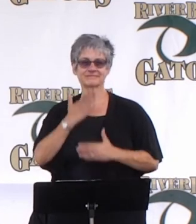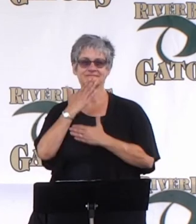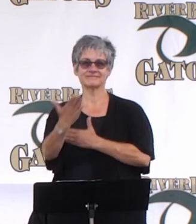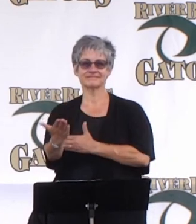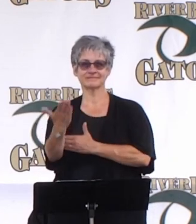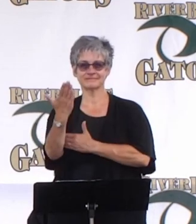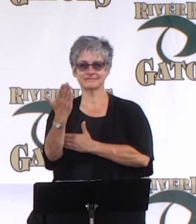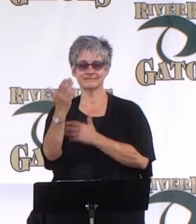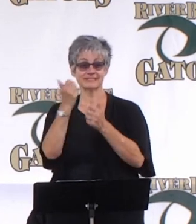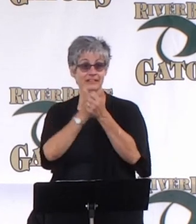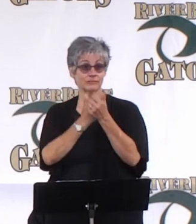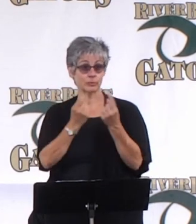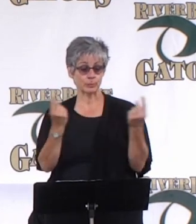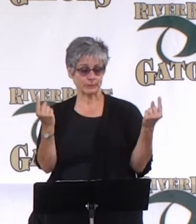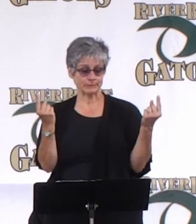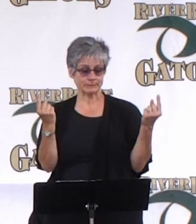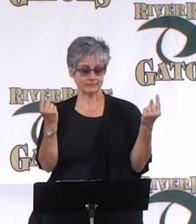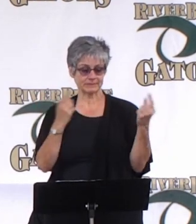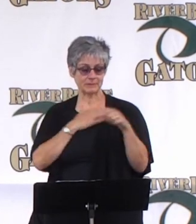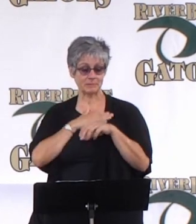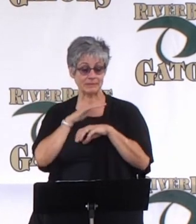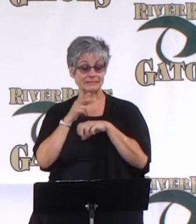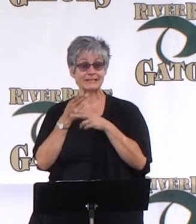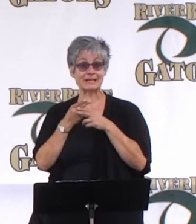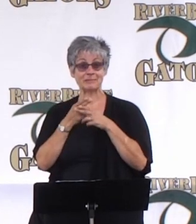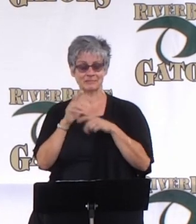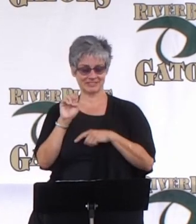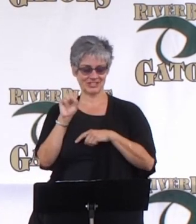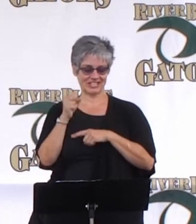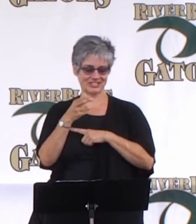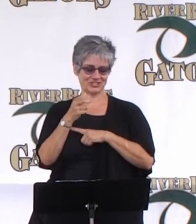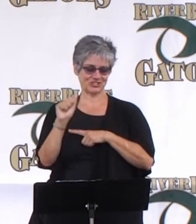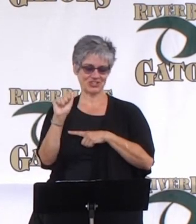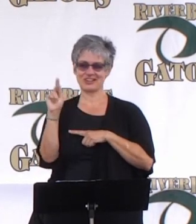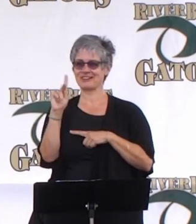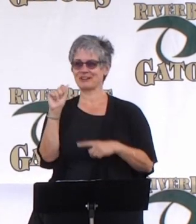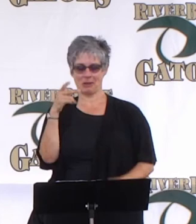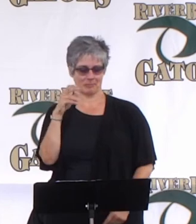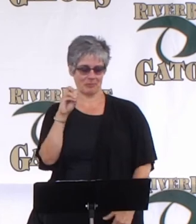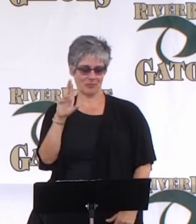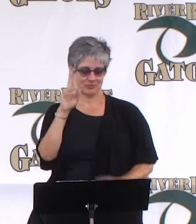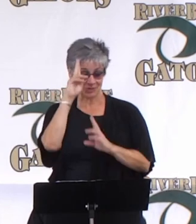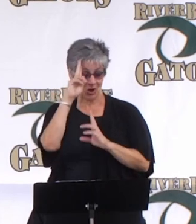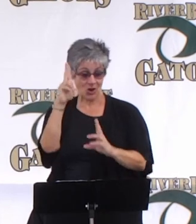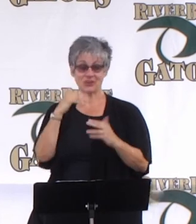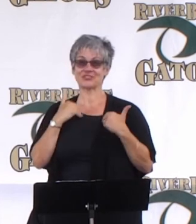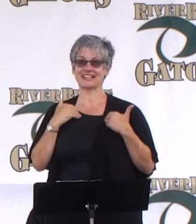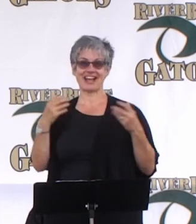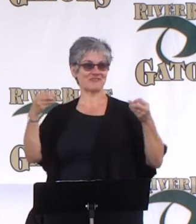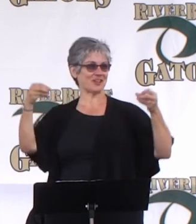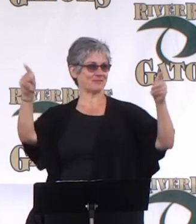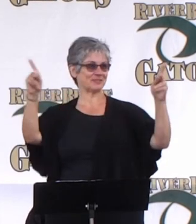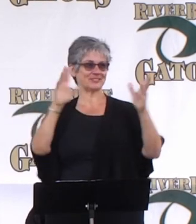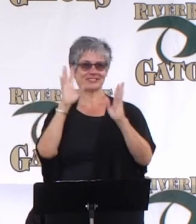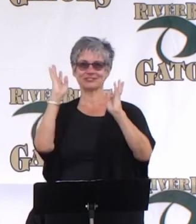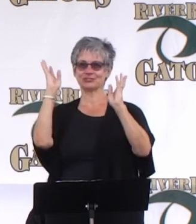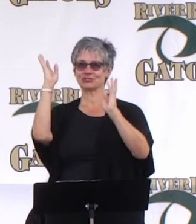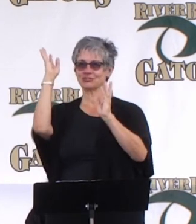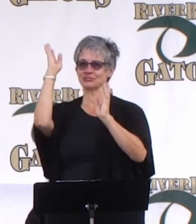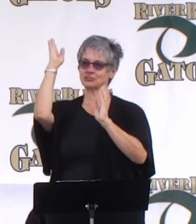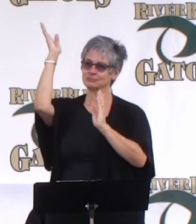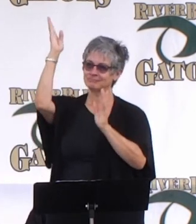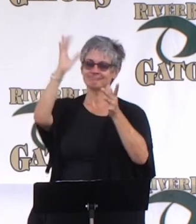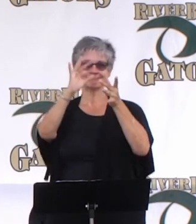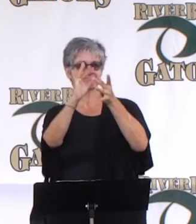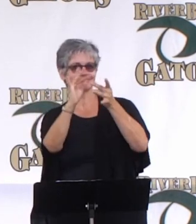Good morning, everyone. My name is Isha Kapoor, and I am very honored to have the opportunity to speak here today and reflect on our